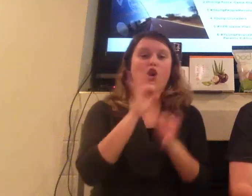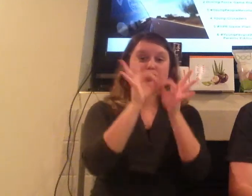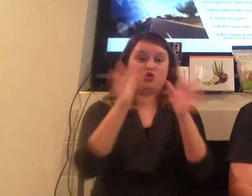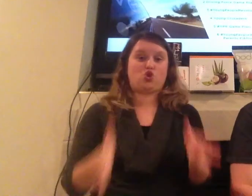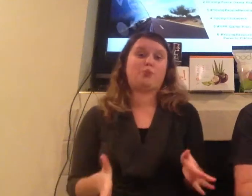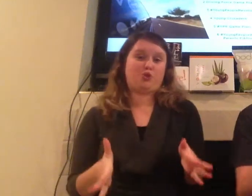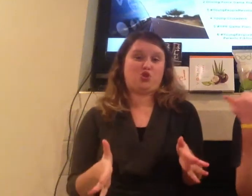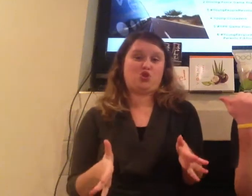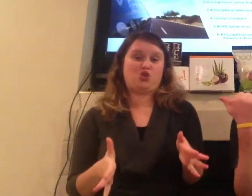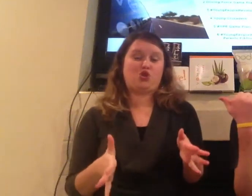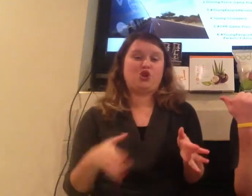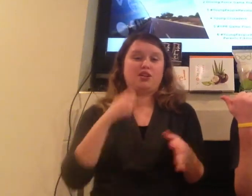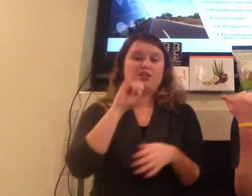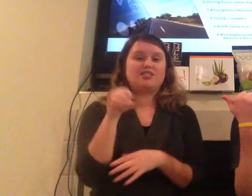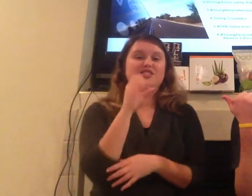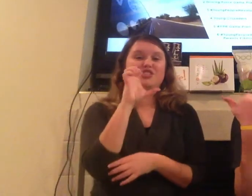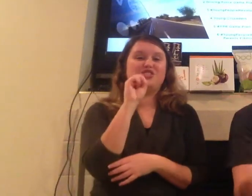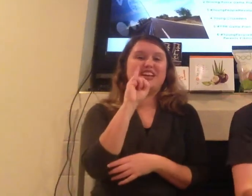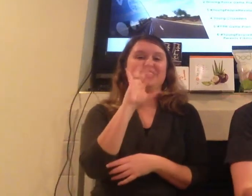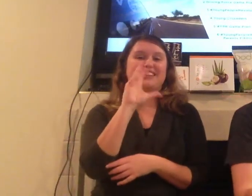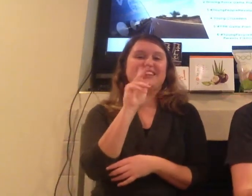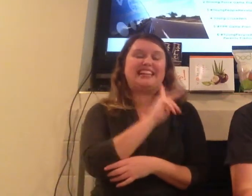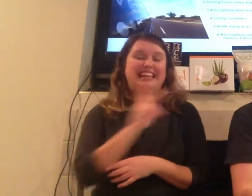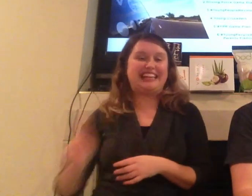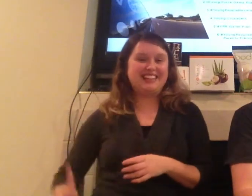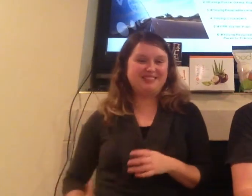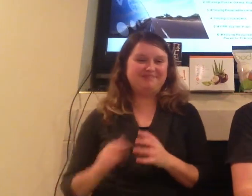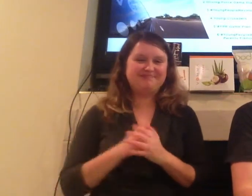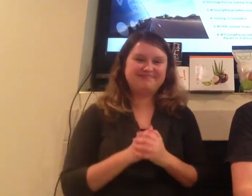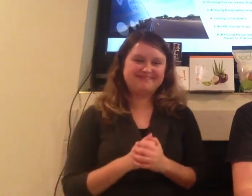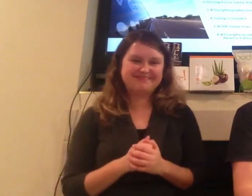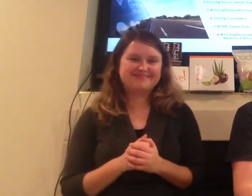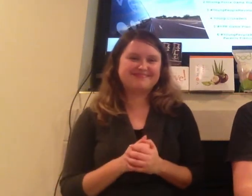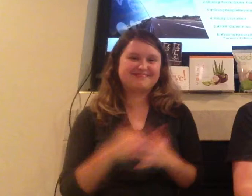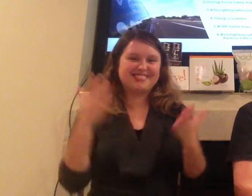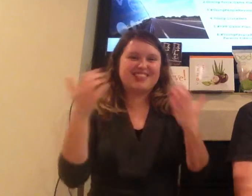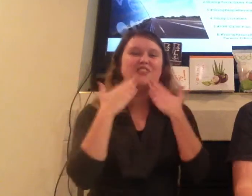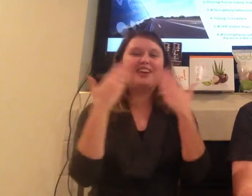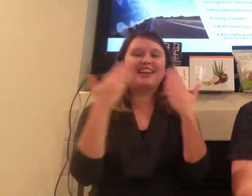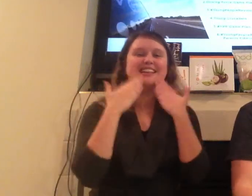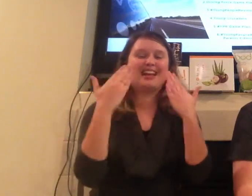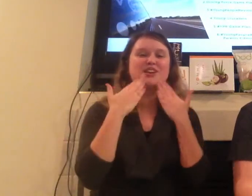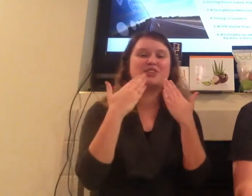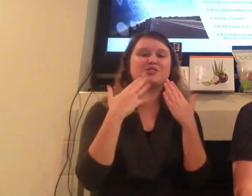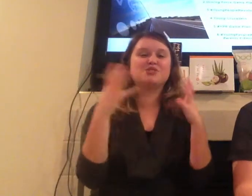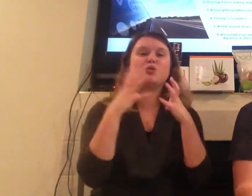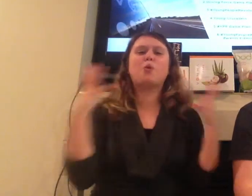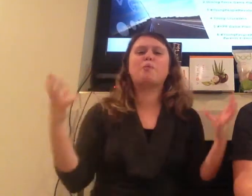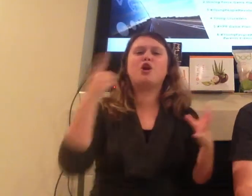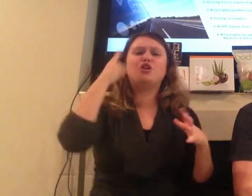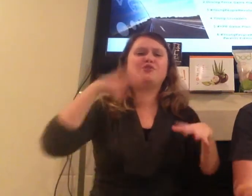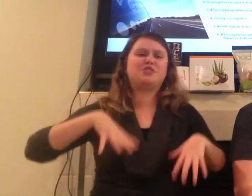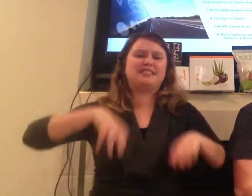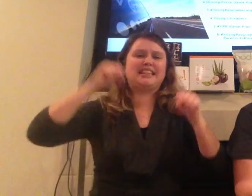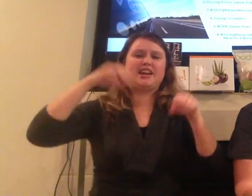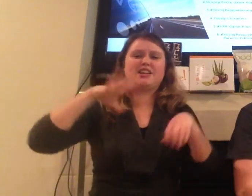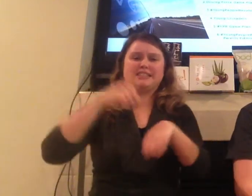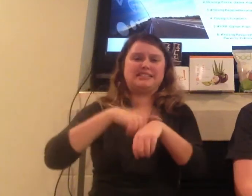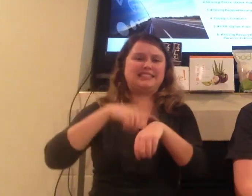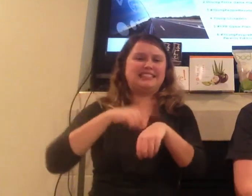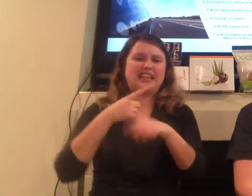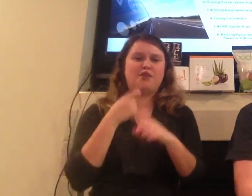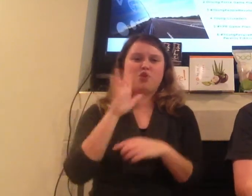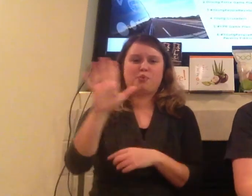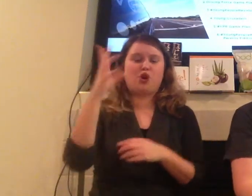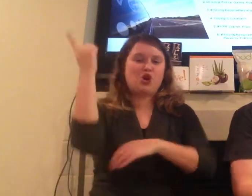is the lovely Miss Jessica King. I want to thank her so much for taking time out of her day to